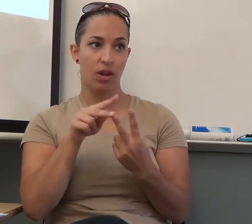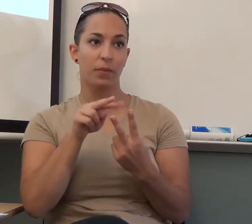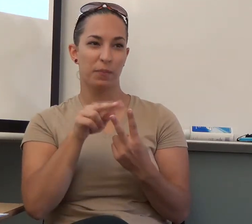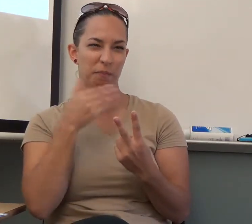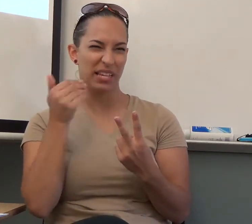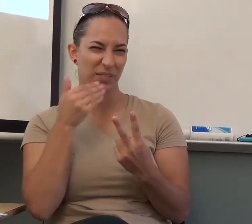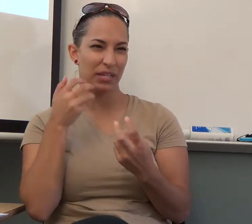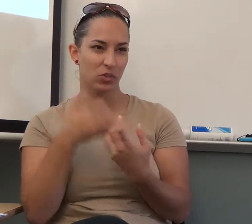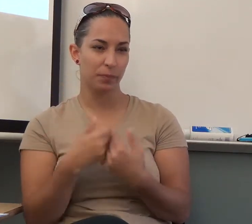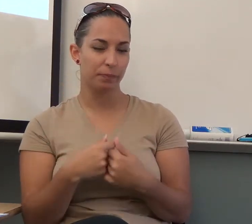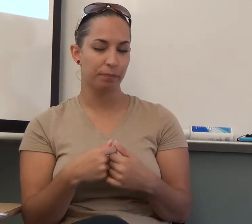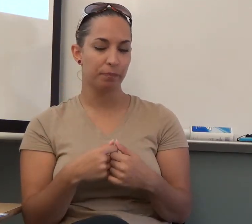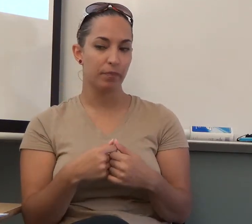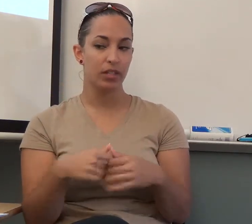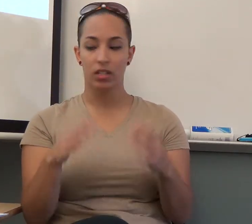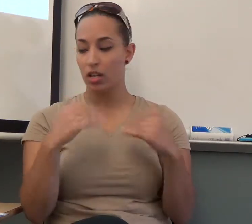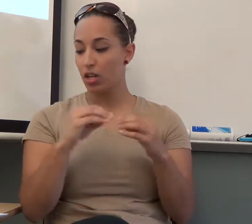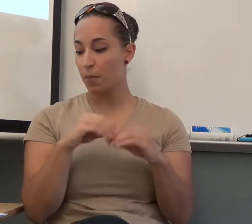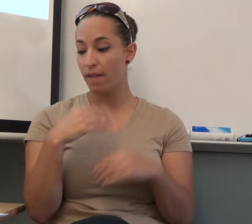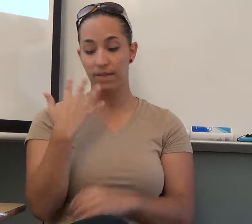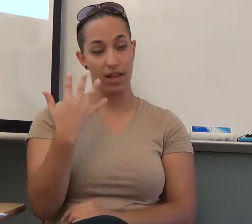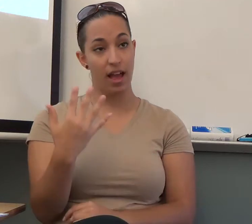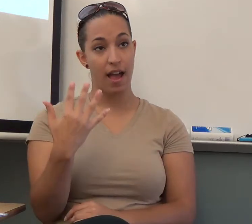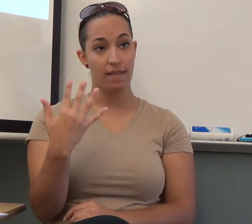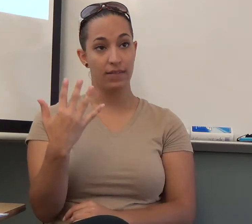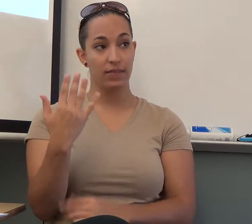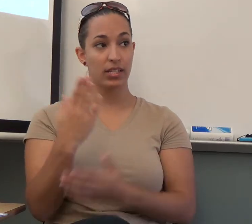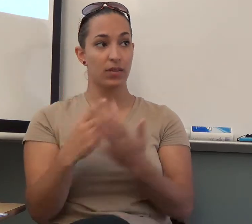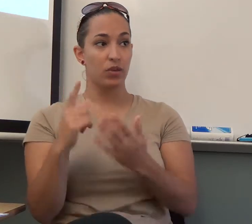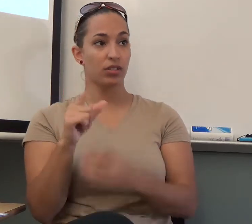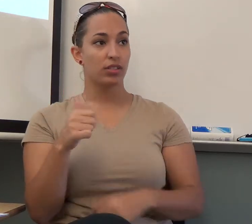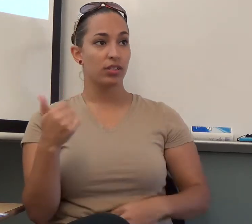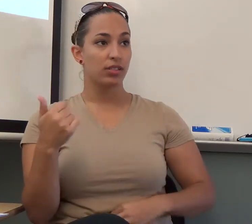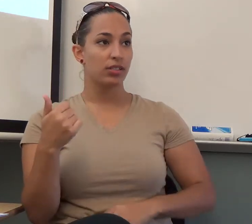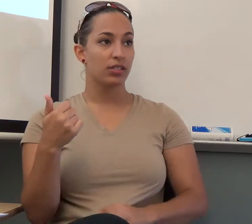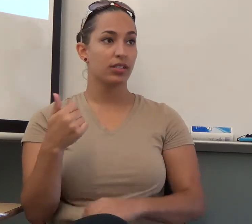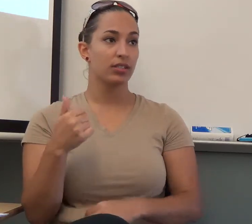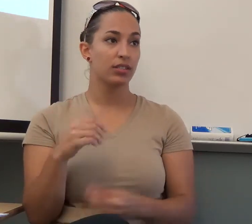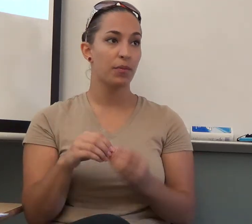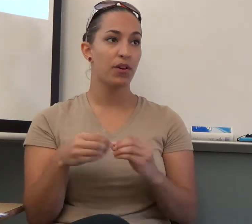How about number 5? Somebody new, please. Number 5.